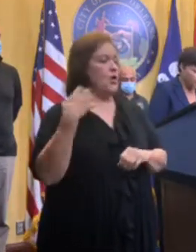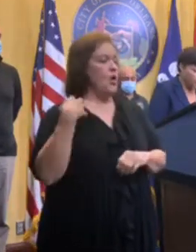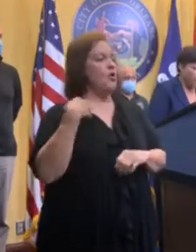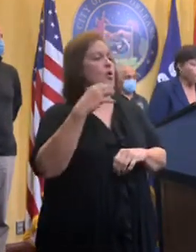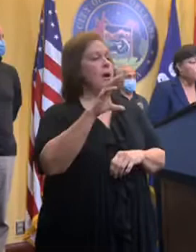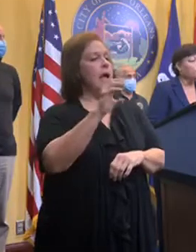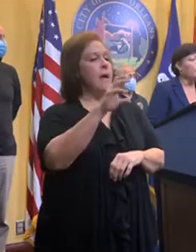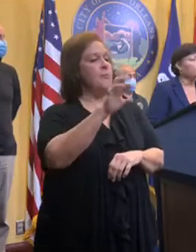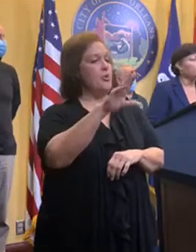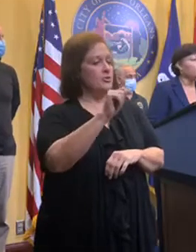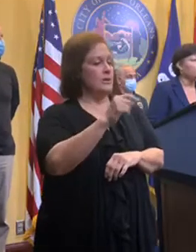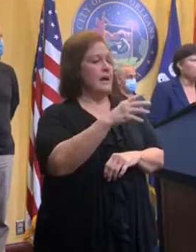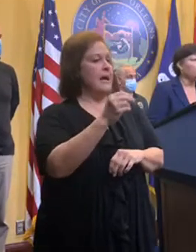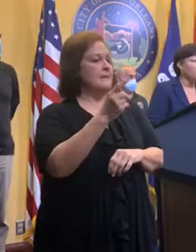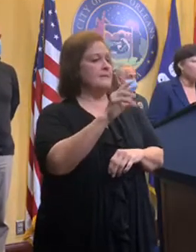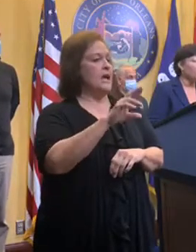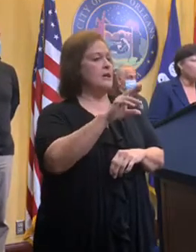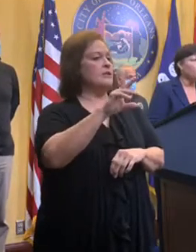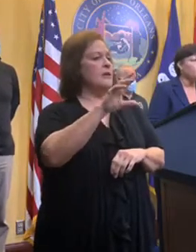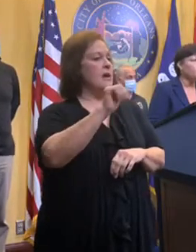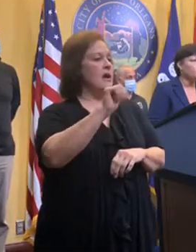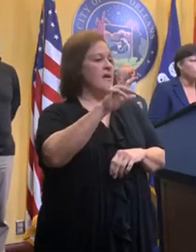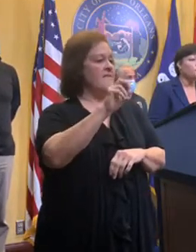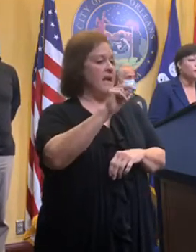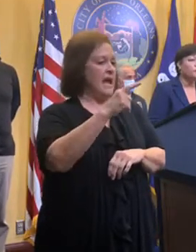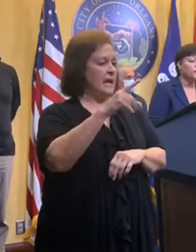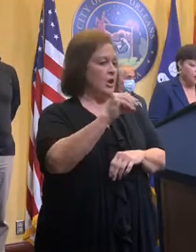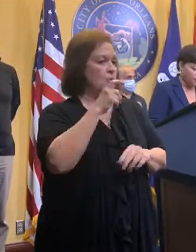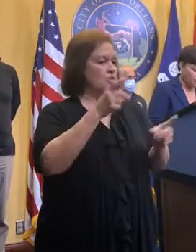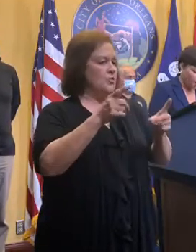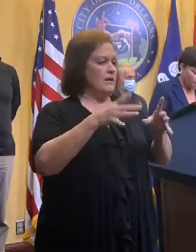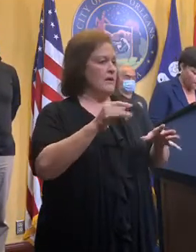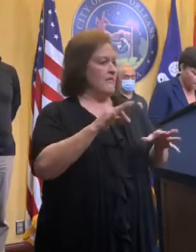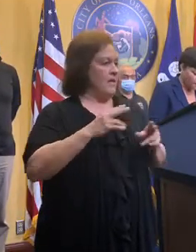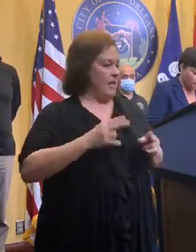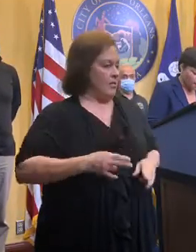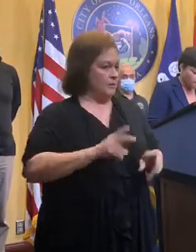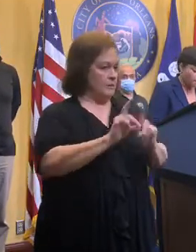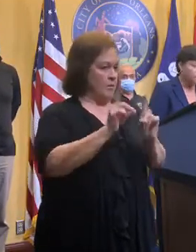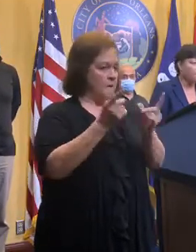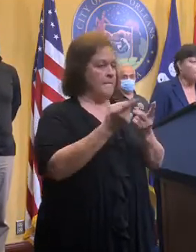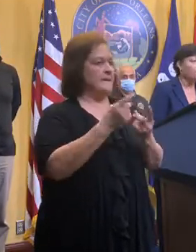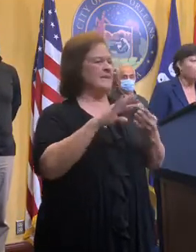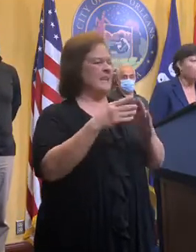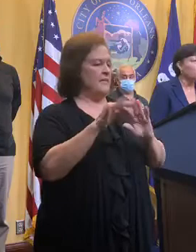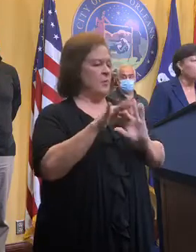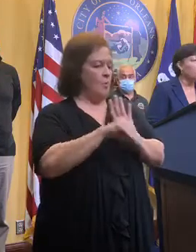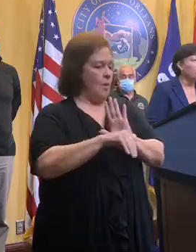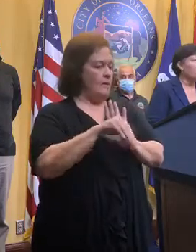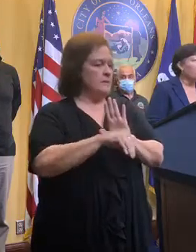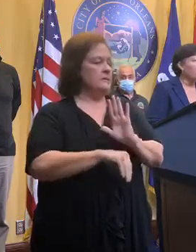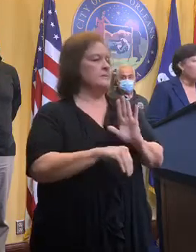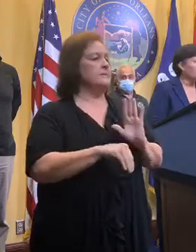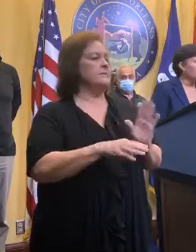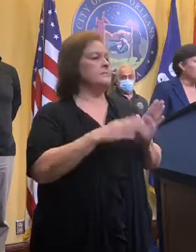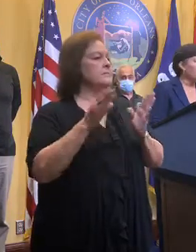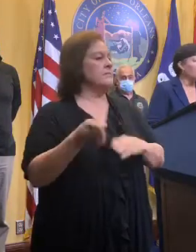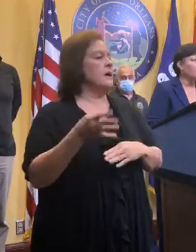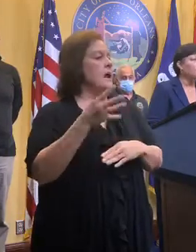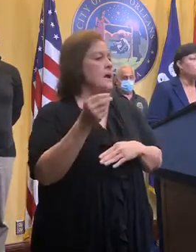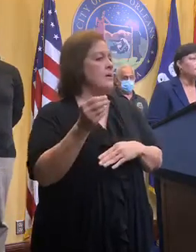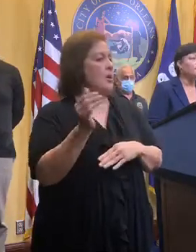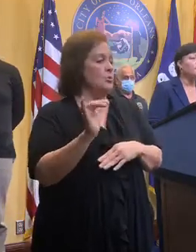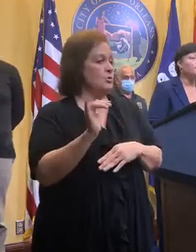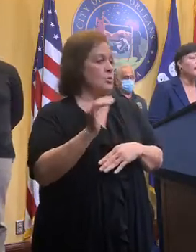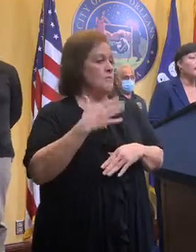Everett. Also, Dr. Jennifer Vegno, who is our Director of the Health Department of the City of New Orleans. Also